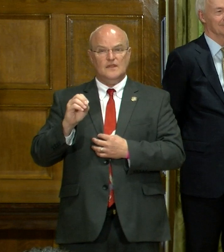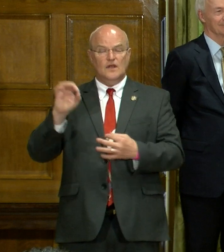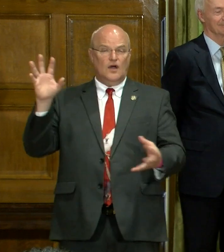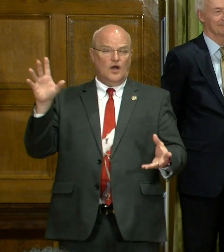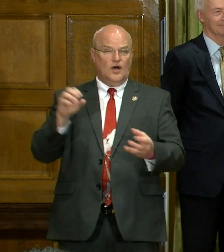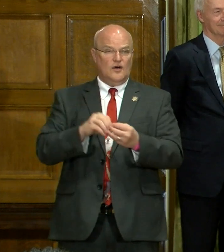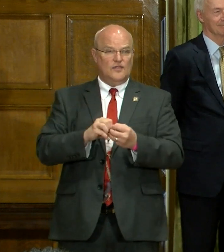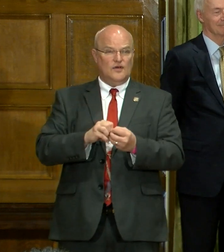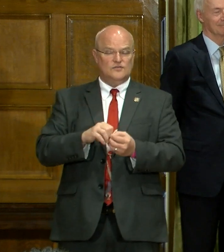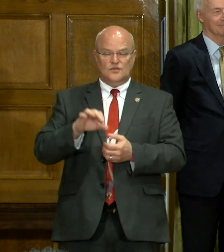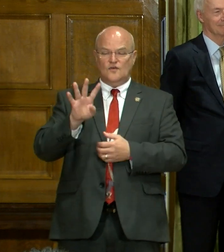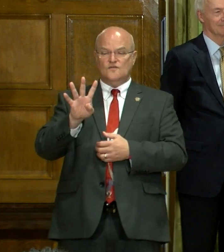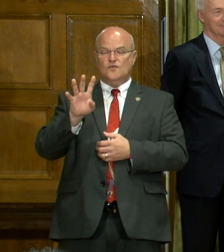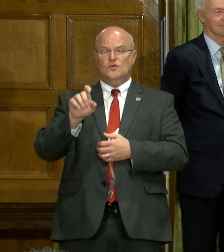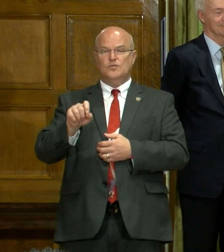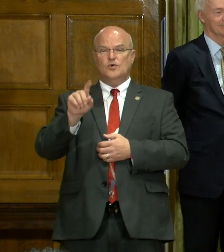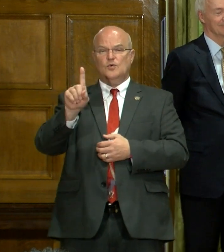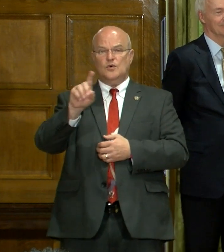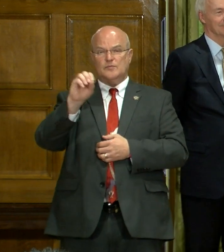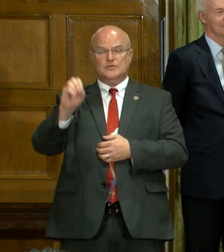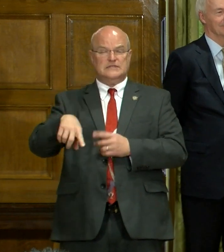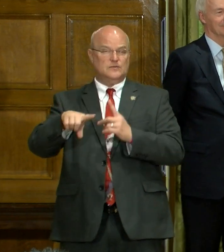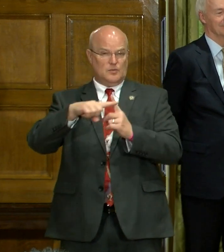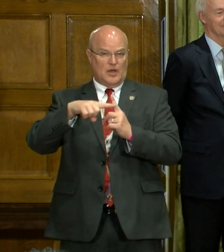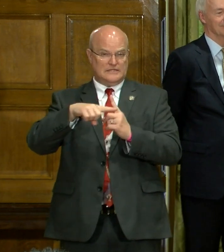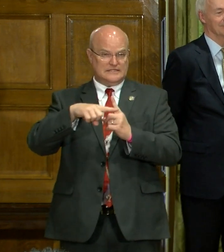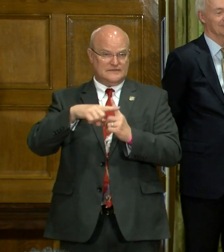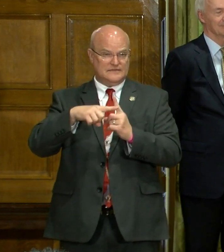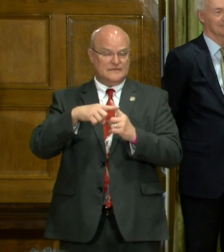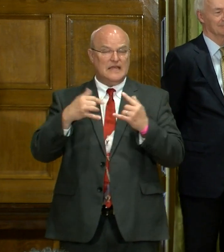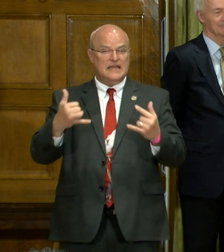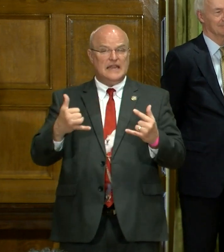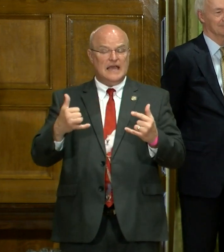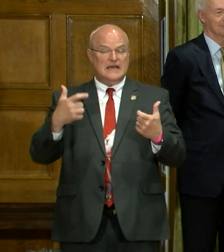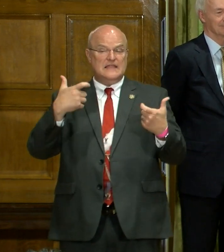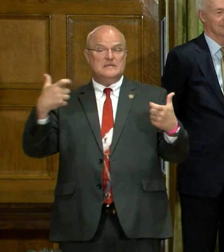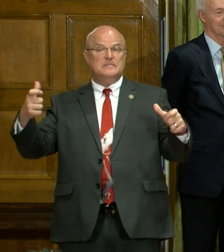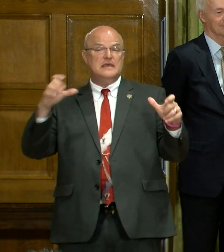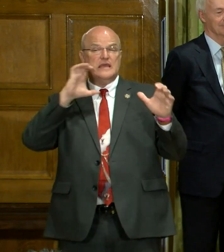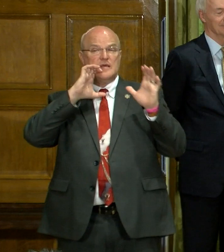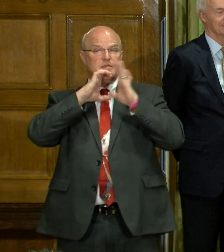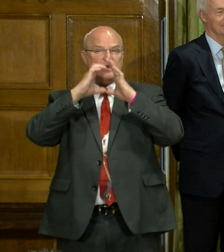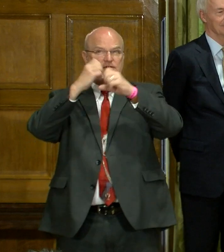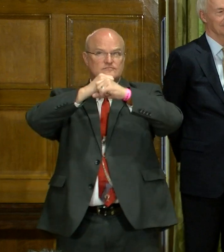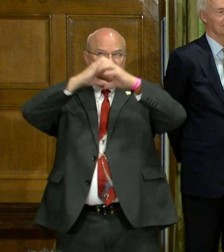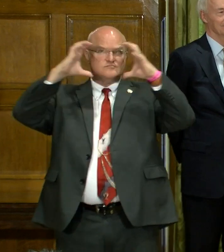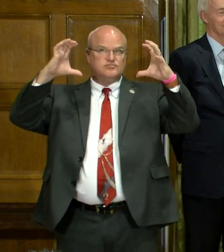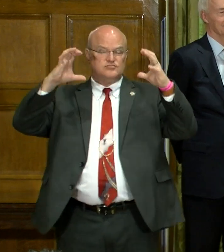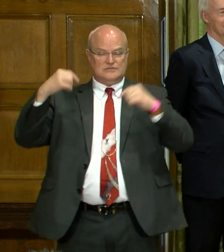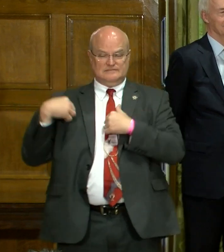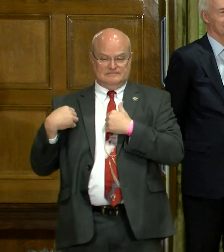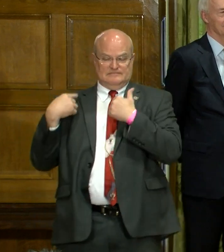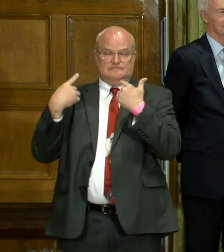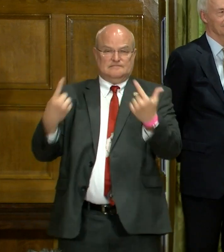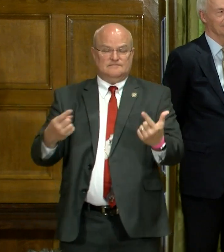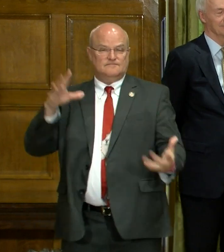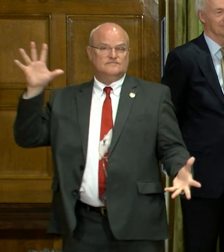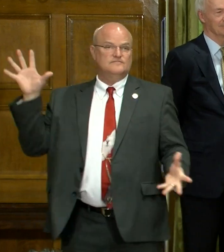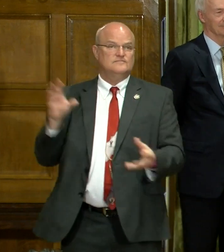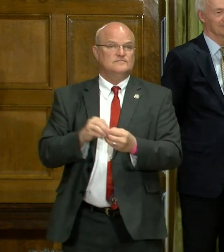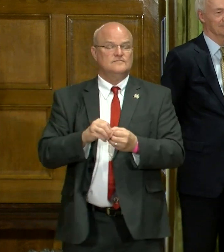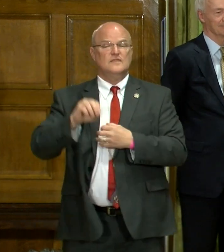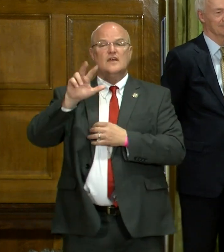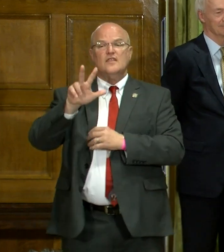Of those, a total of 4.1% were positive. Now, to give the big picture, to date, we've had a total